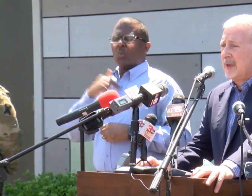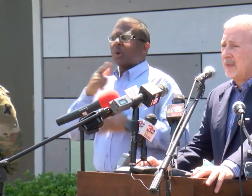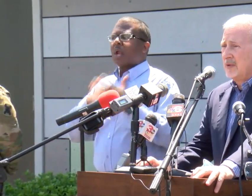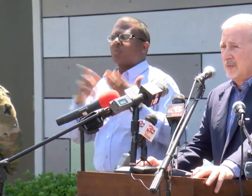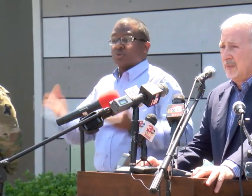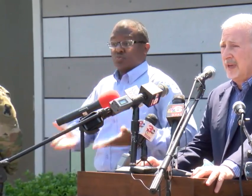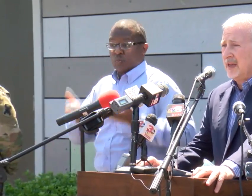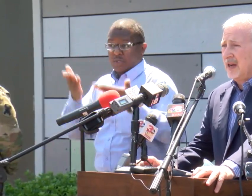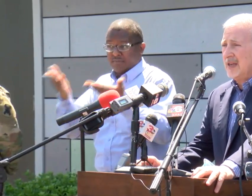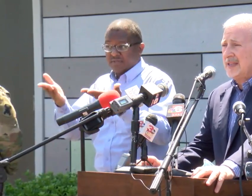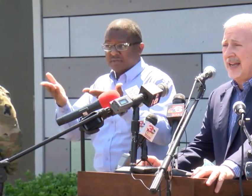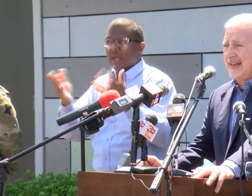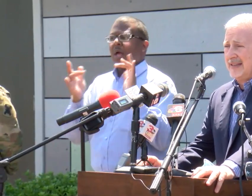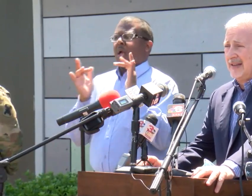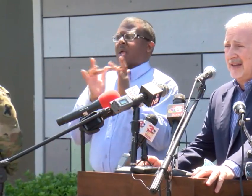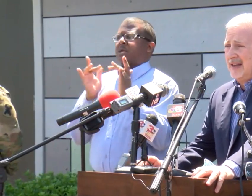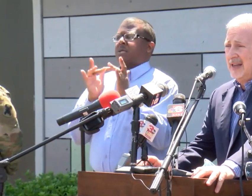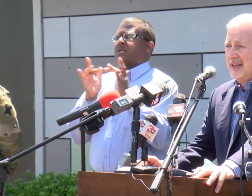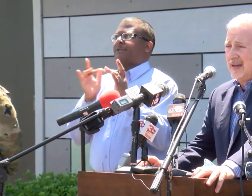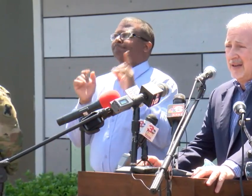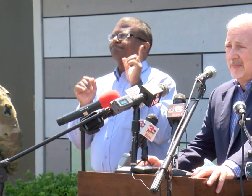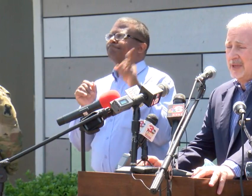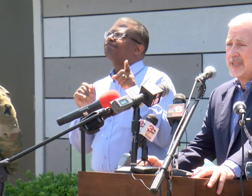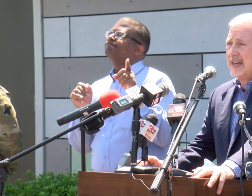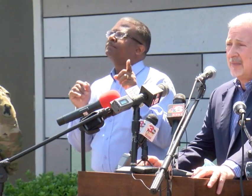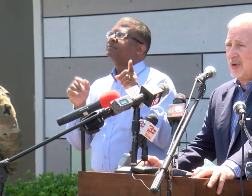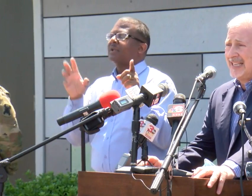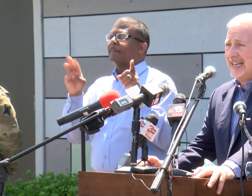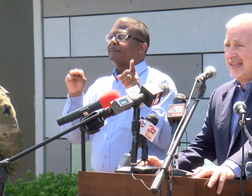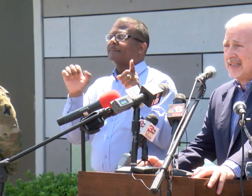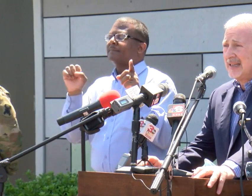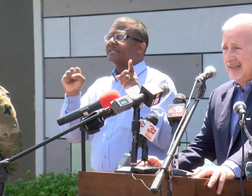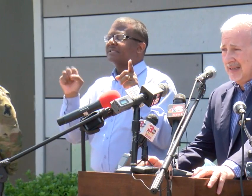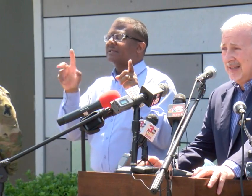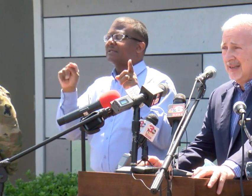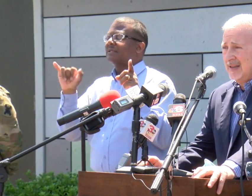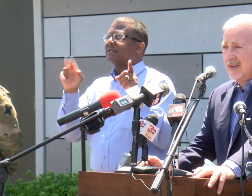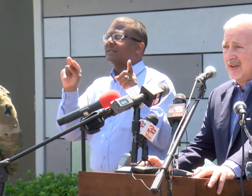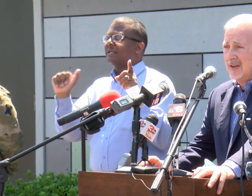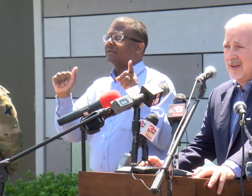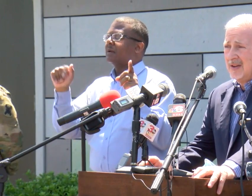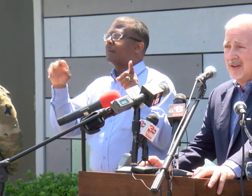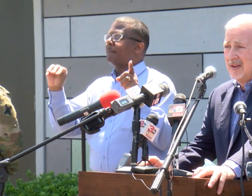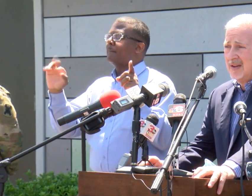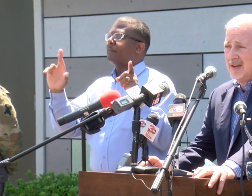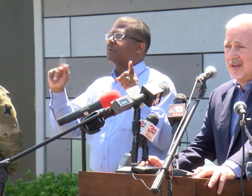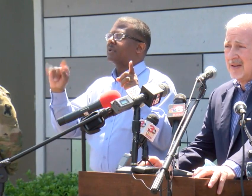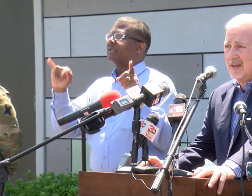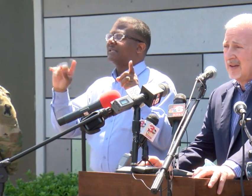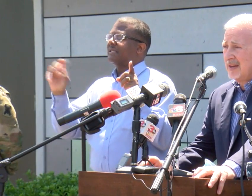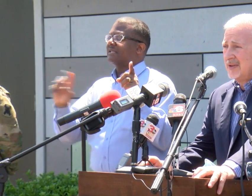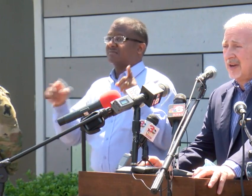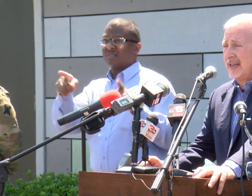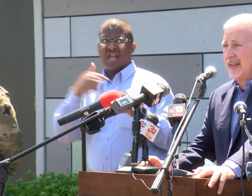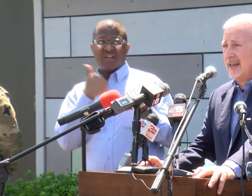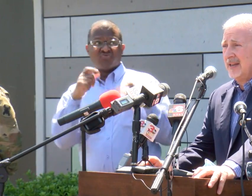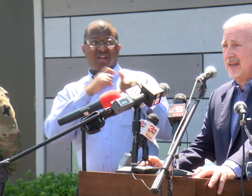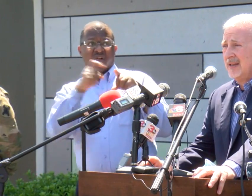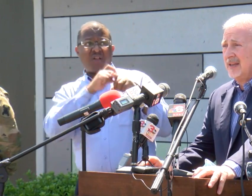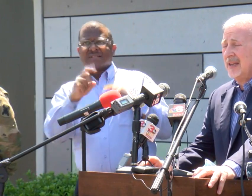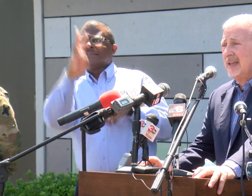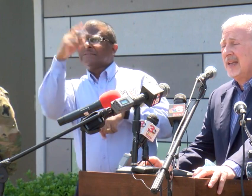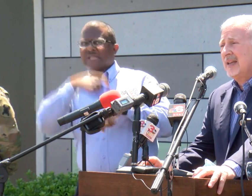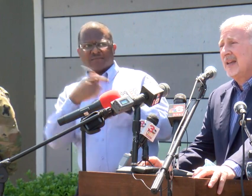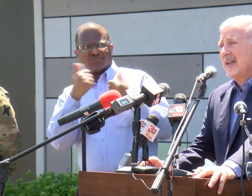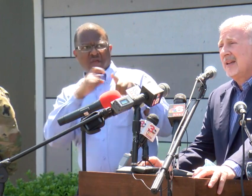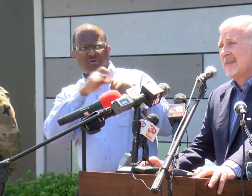would recommend would be to contact Miss Tina Martinez. I've tried calling her six times. And you're not getting any? And